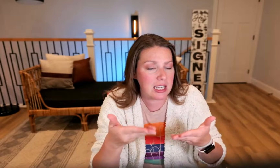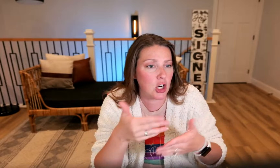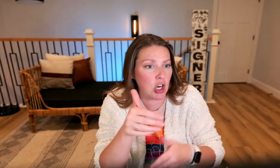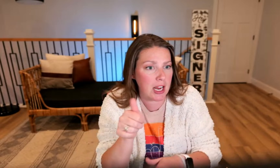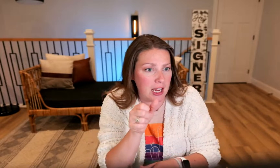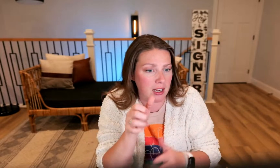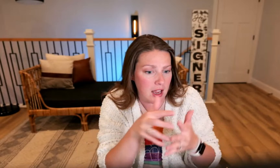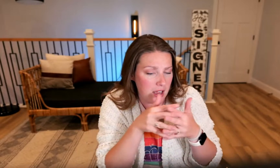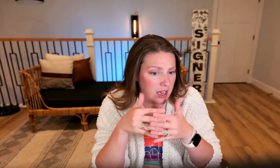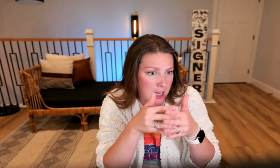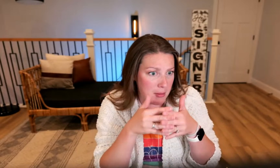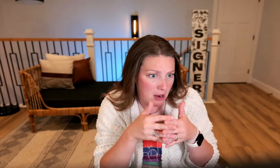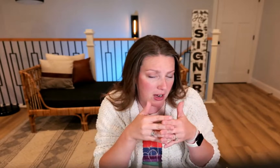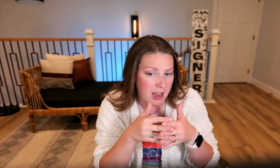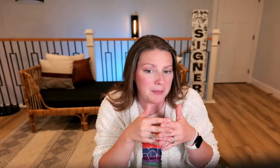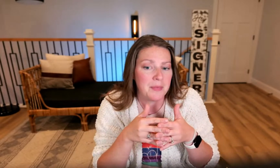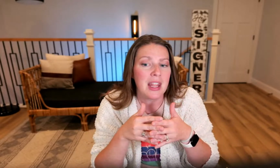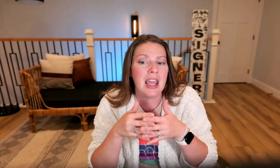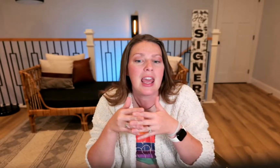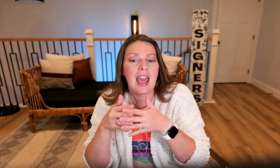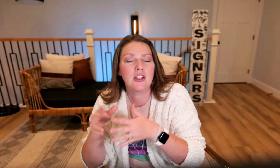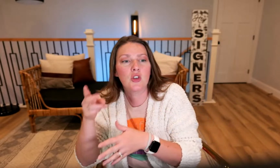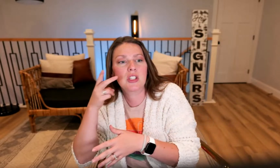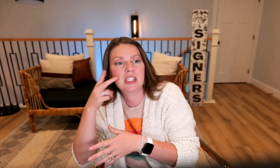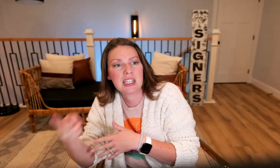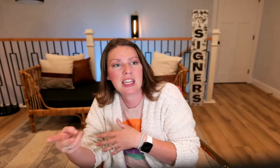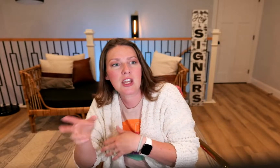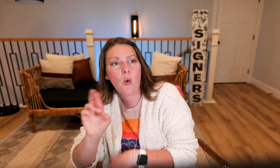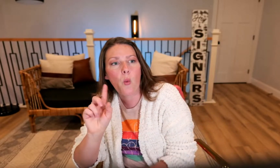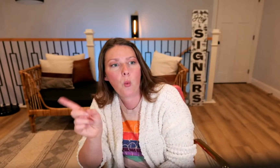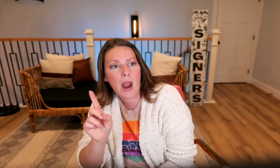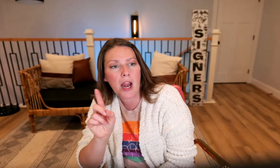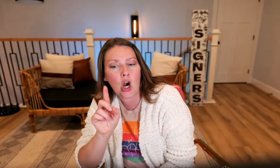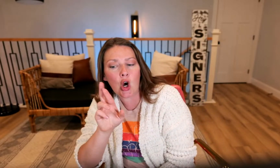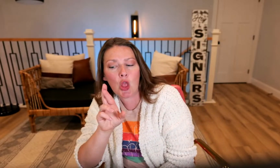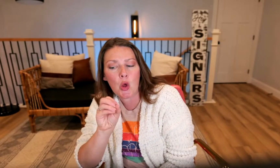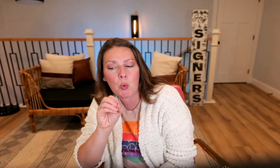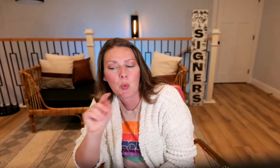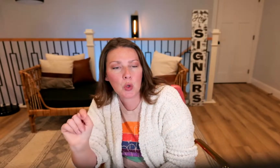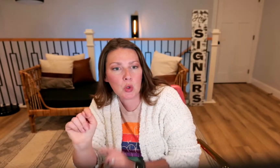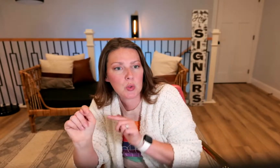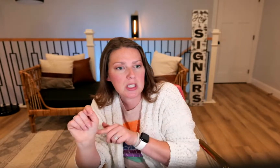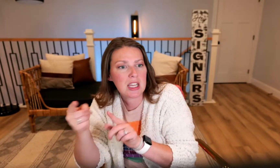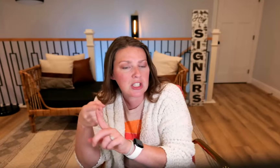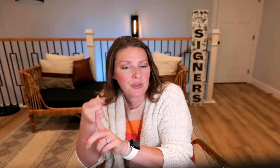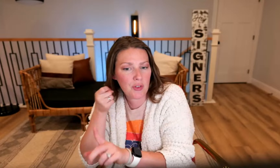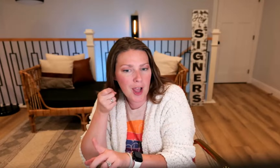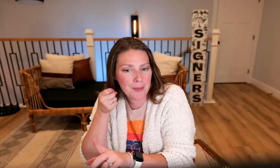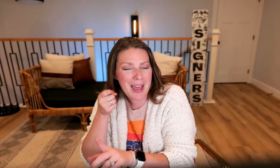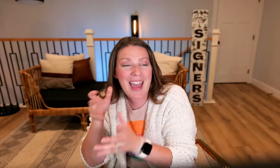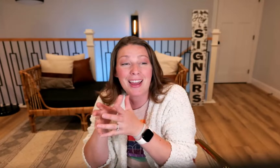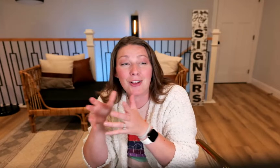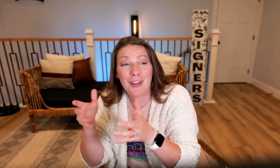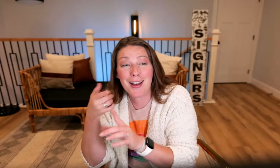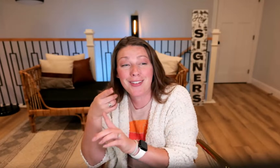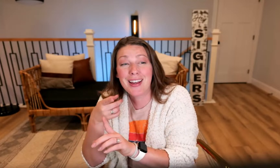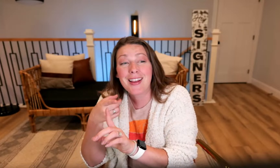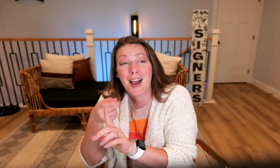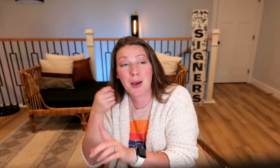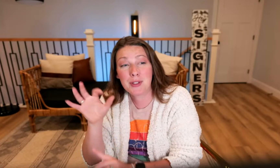here in America. And you'll see where the root is from, and a lot of it comes